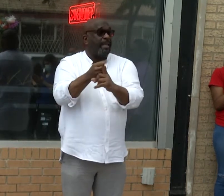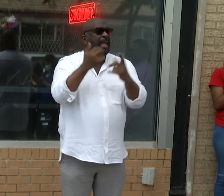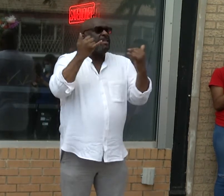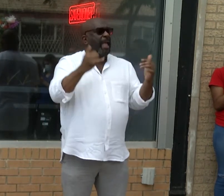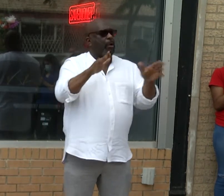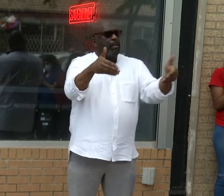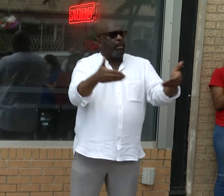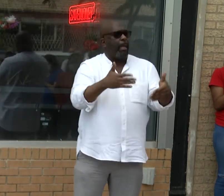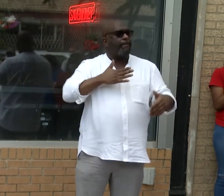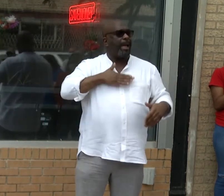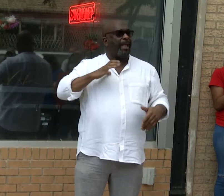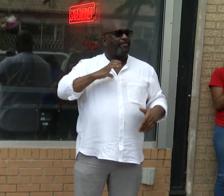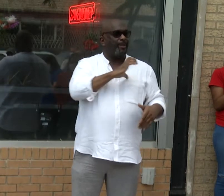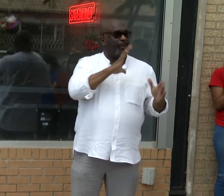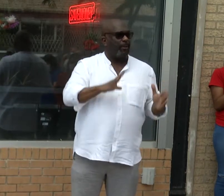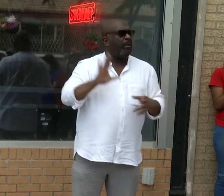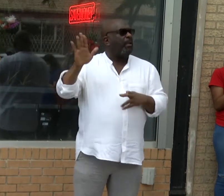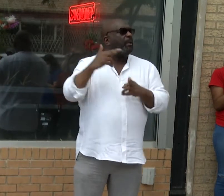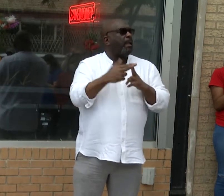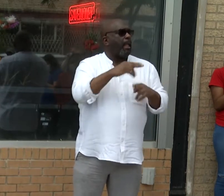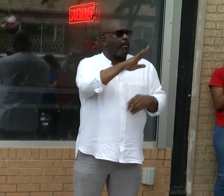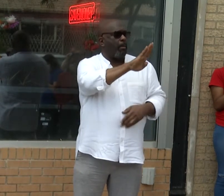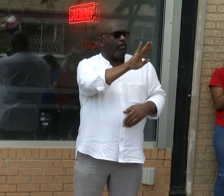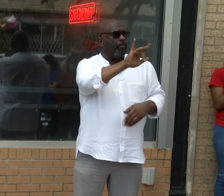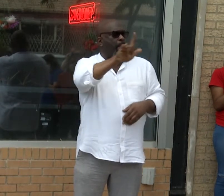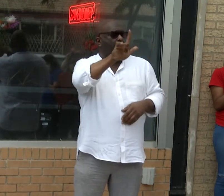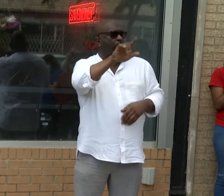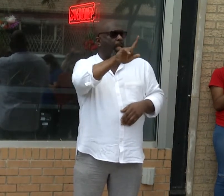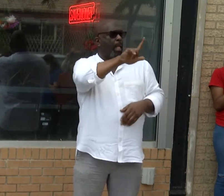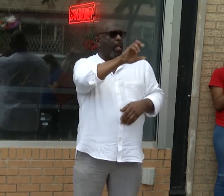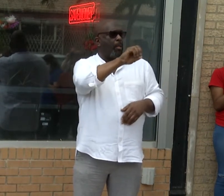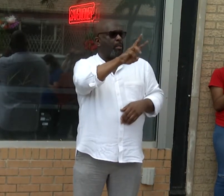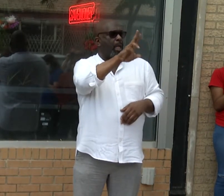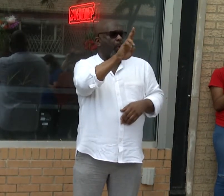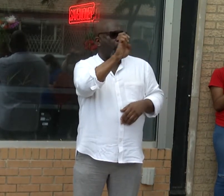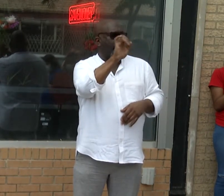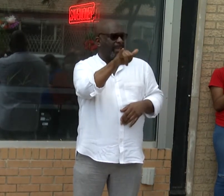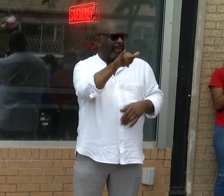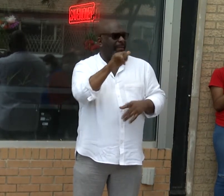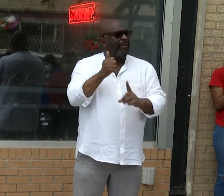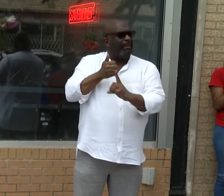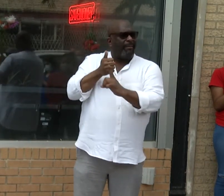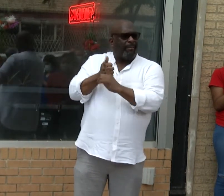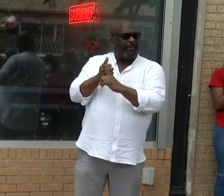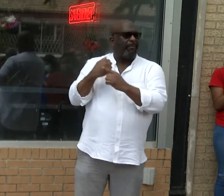commissioner, Bill Lowry, who is an old friend and who represents this community.